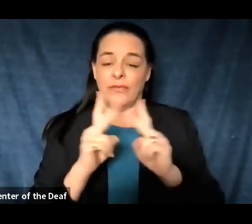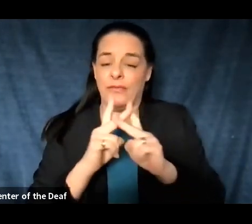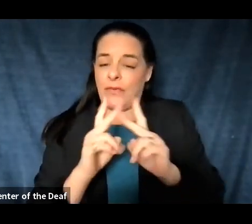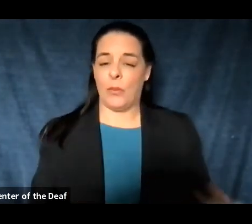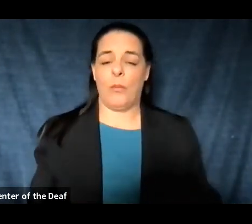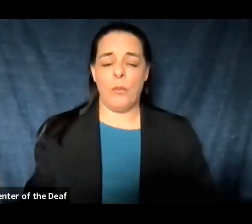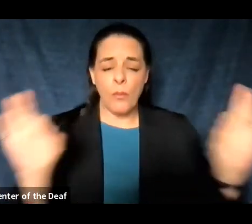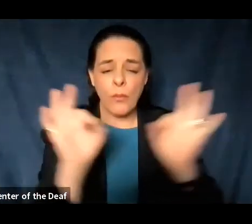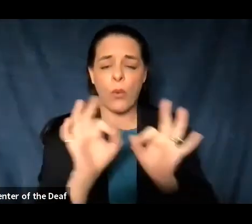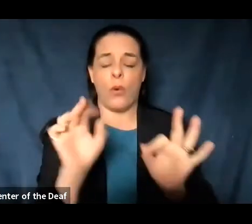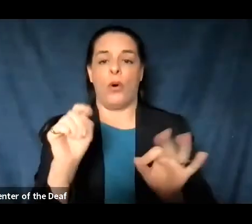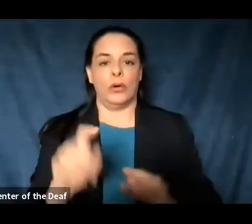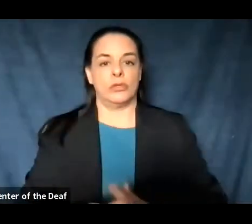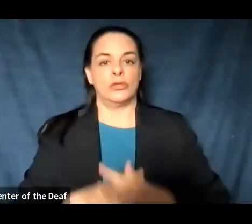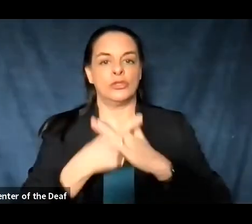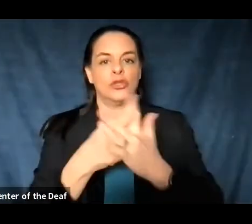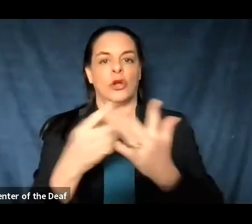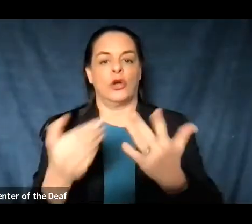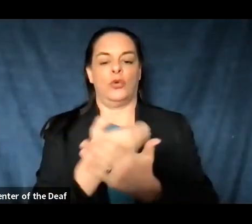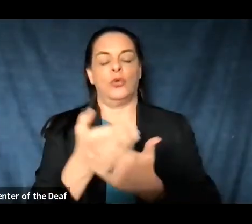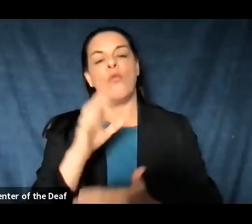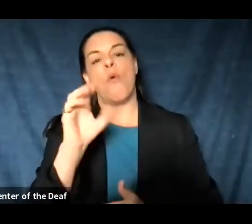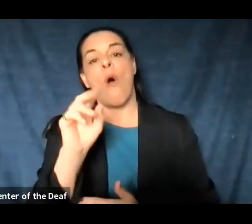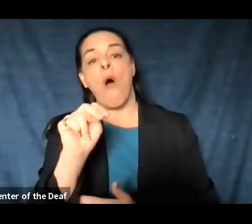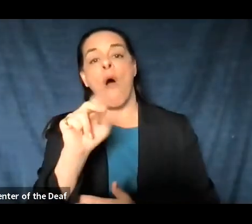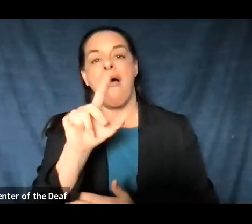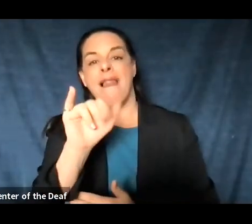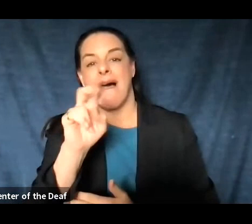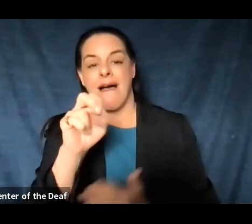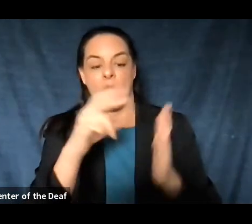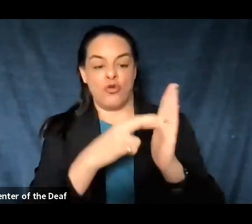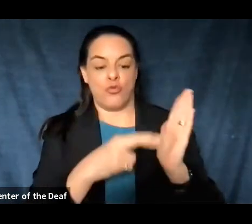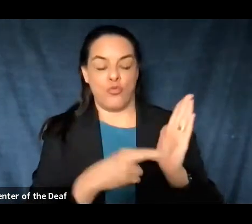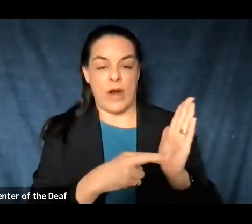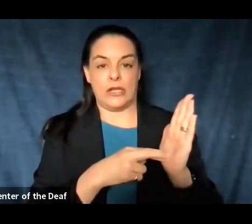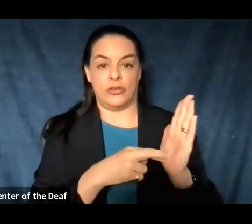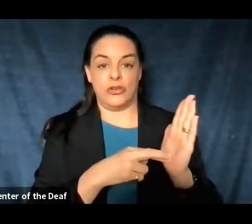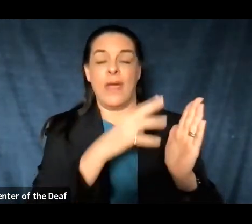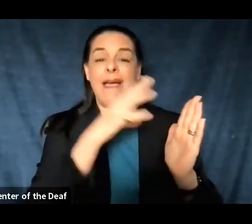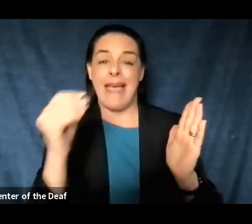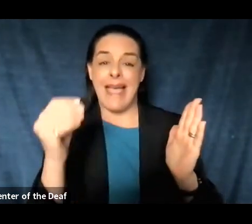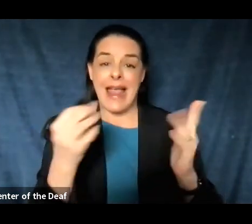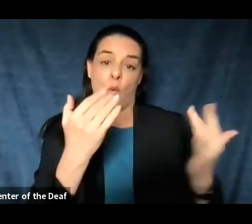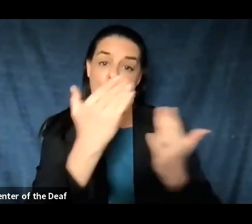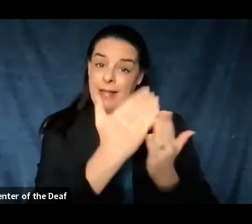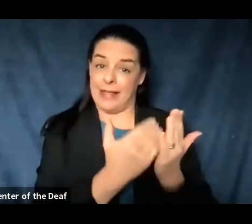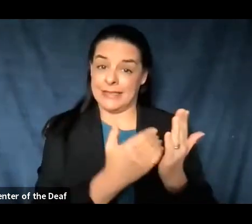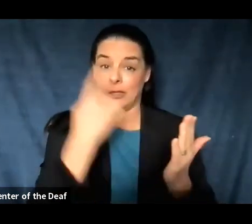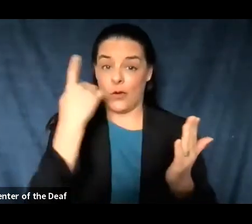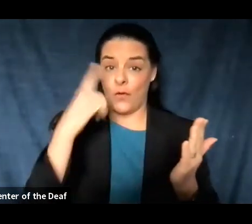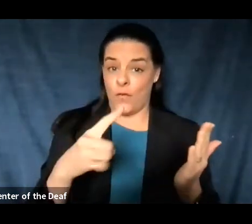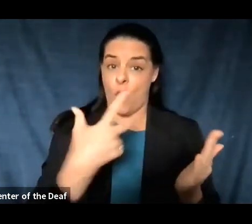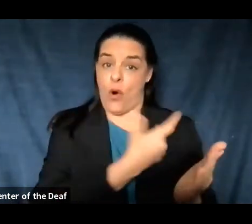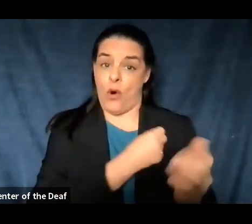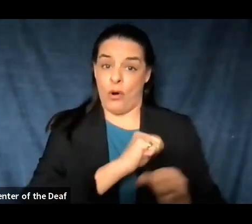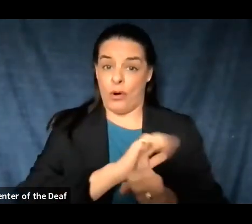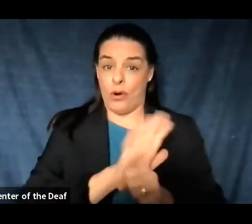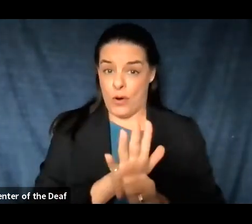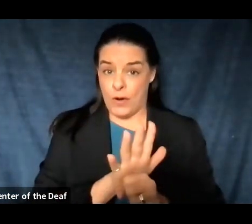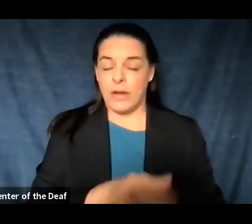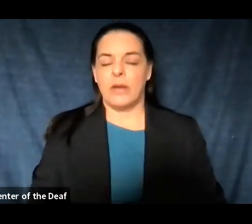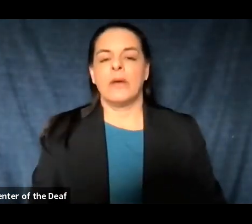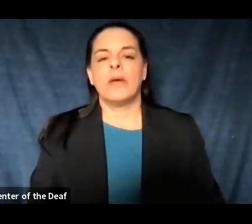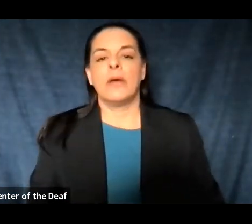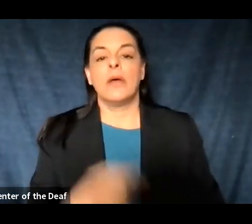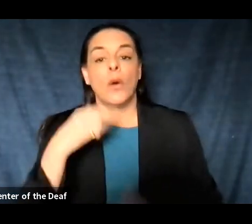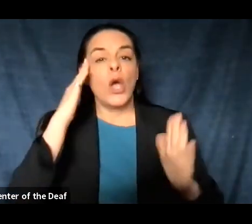rolling out a new online registration platform and waitlist for COVID-19 vaccinations. We know this